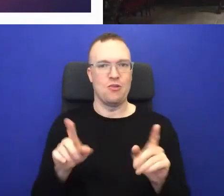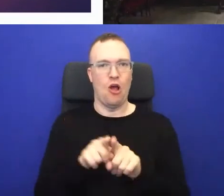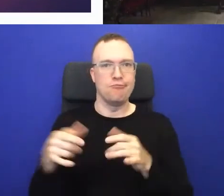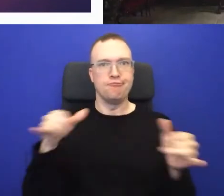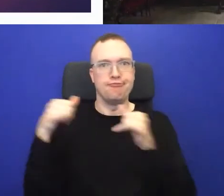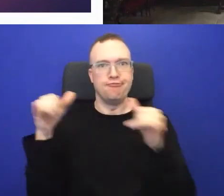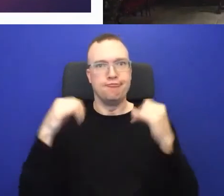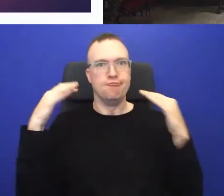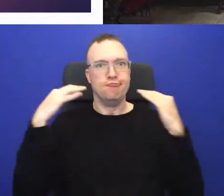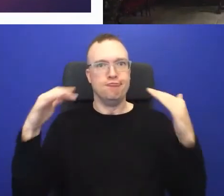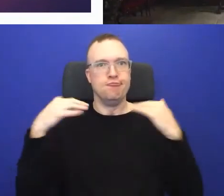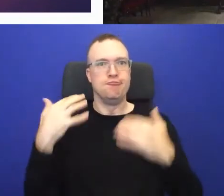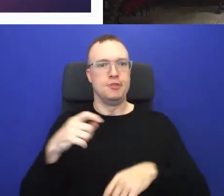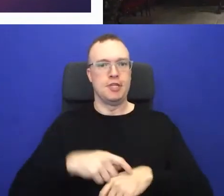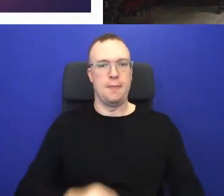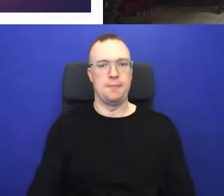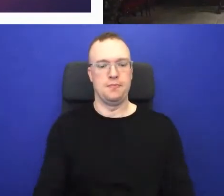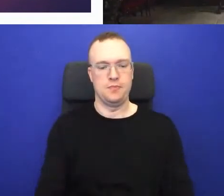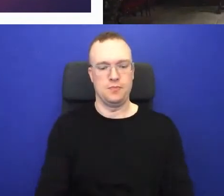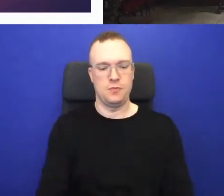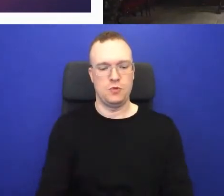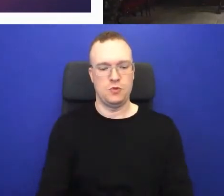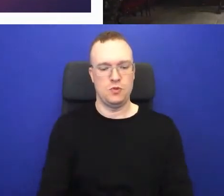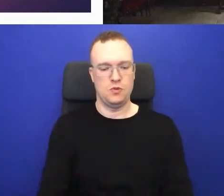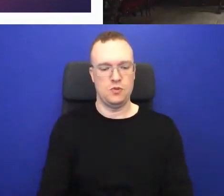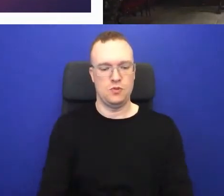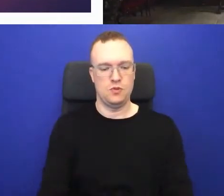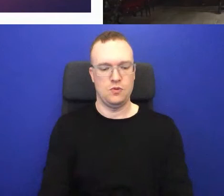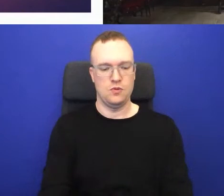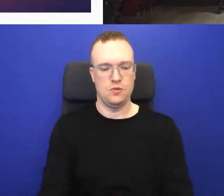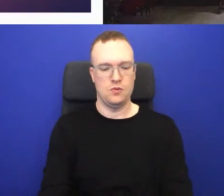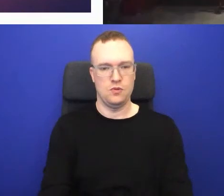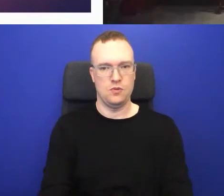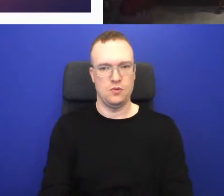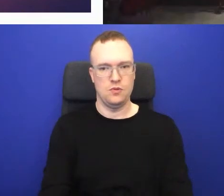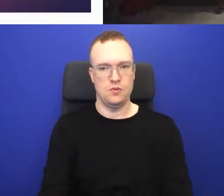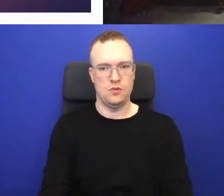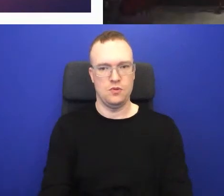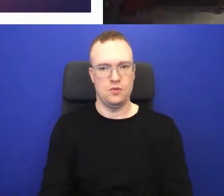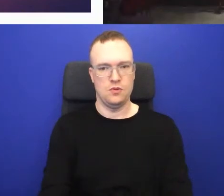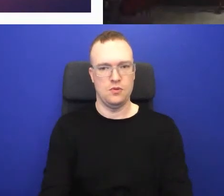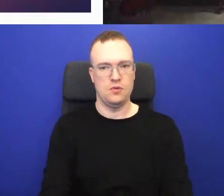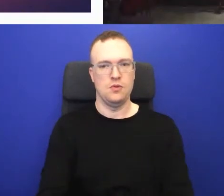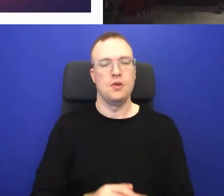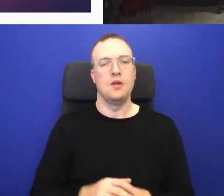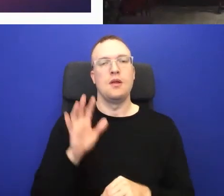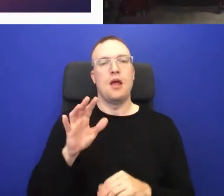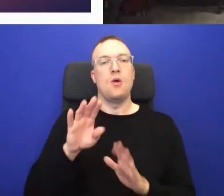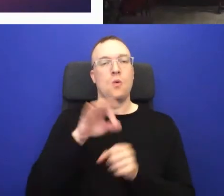time was being had by Lowther and his guests. Now, with that background to the ghost story.